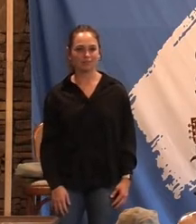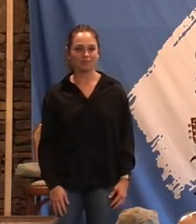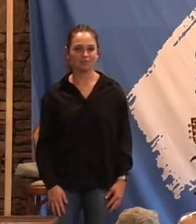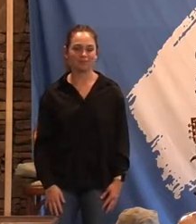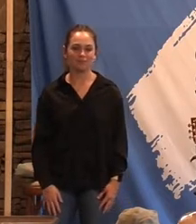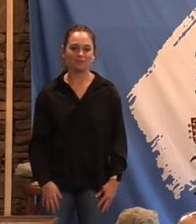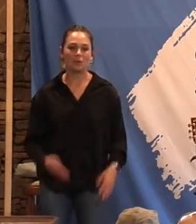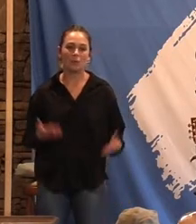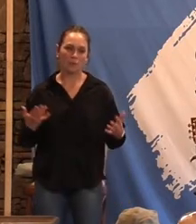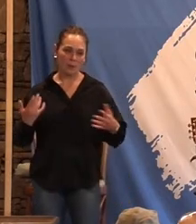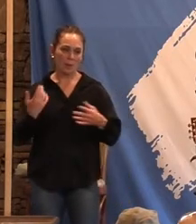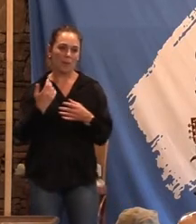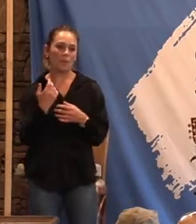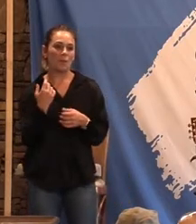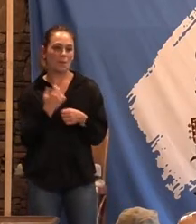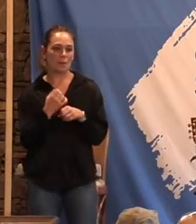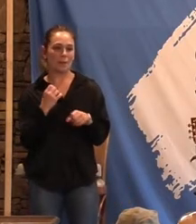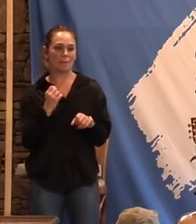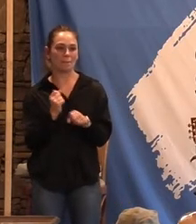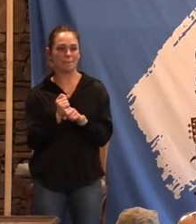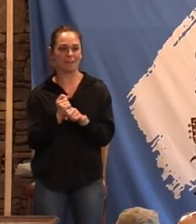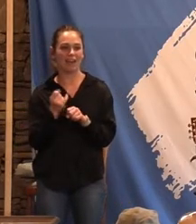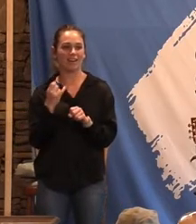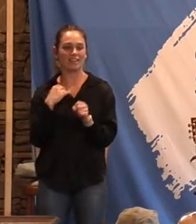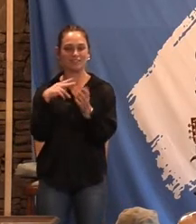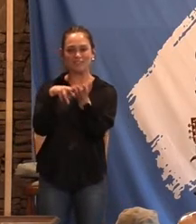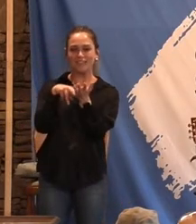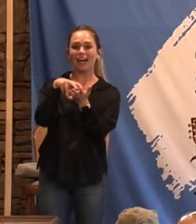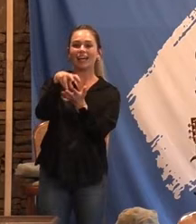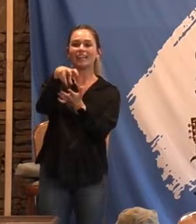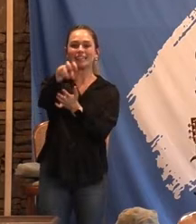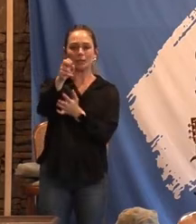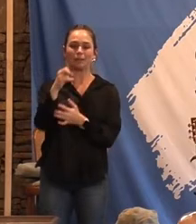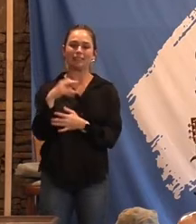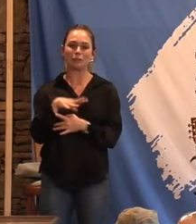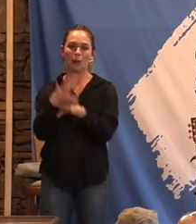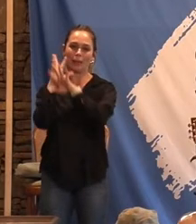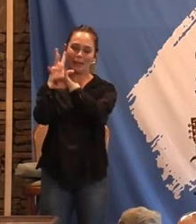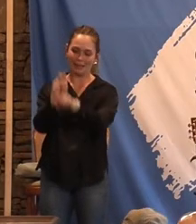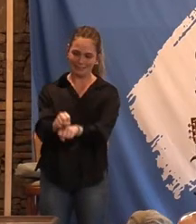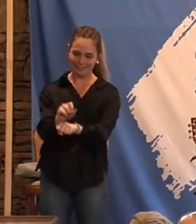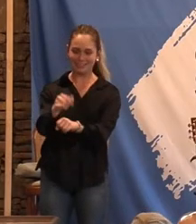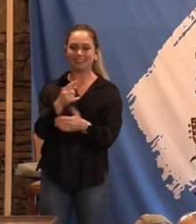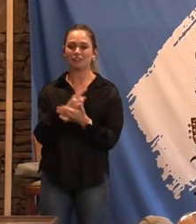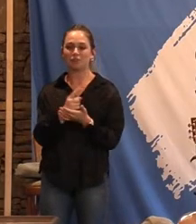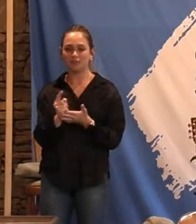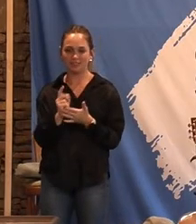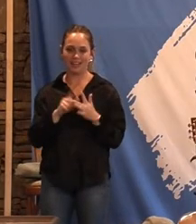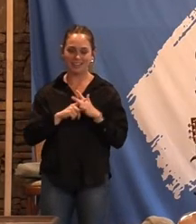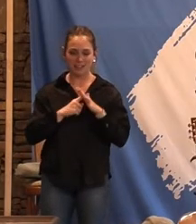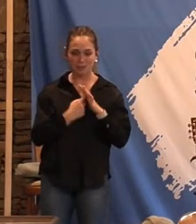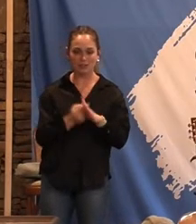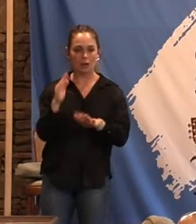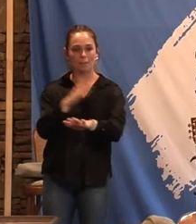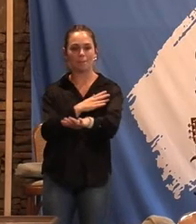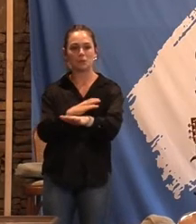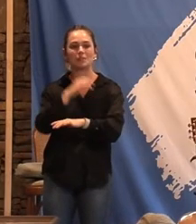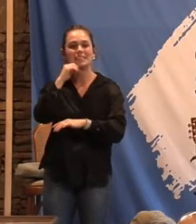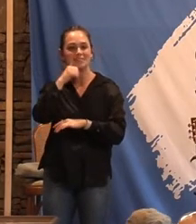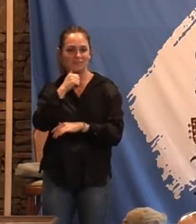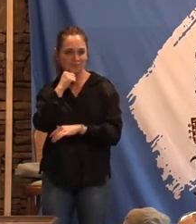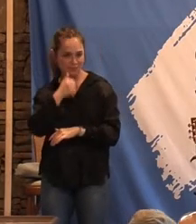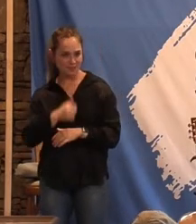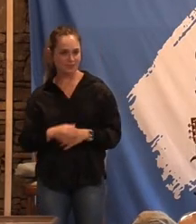Well, we made Johnny's flying leap into a ritual that week. That's the way we started music every